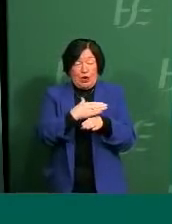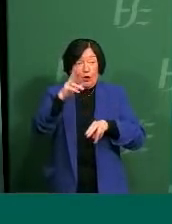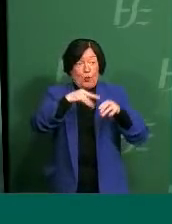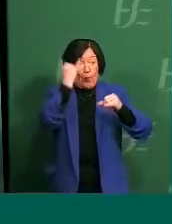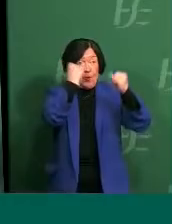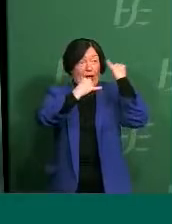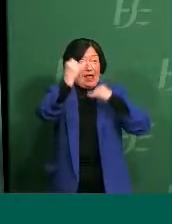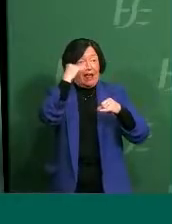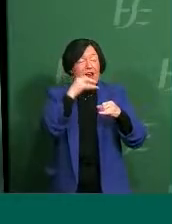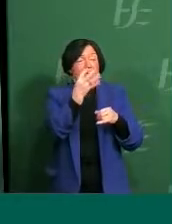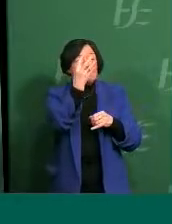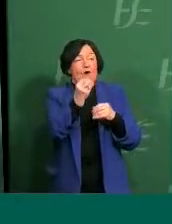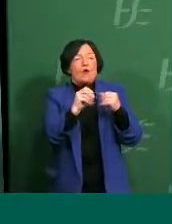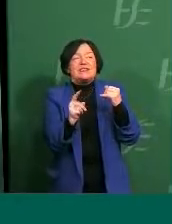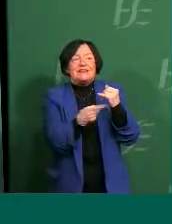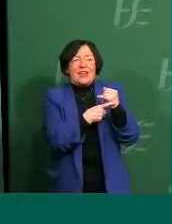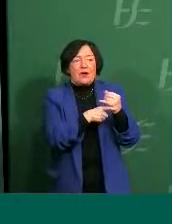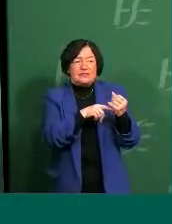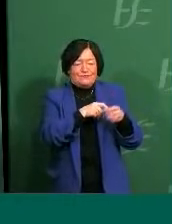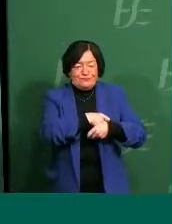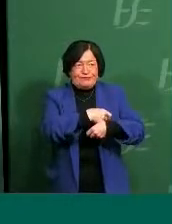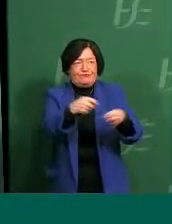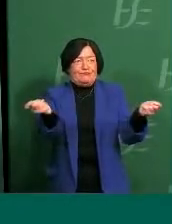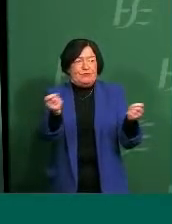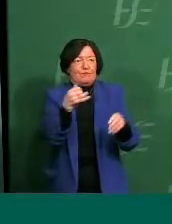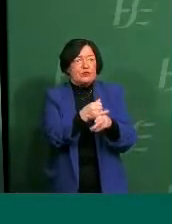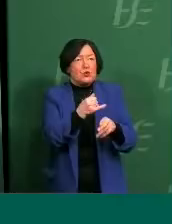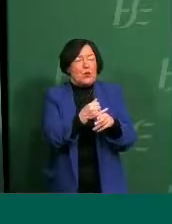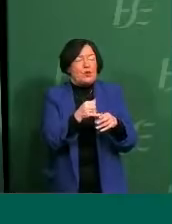over 40,000 kits dispersed.